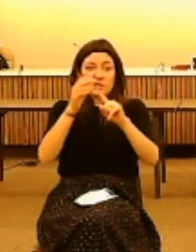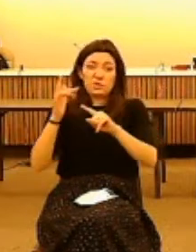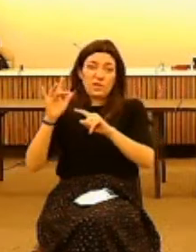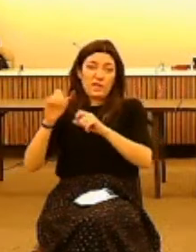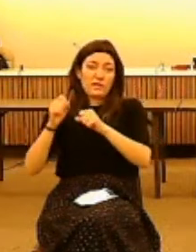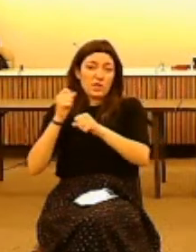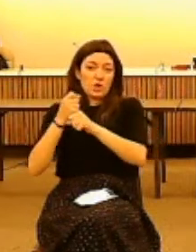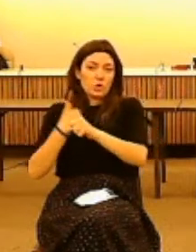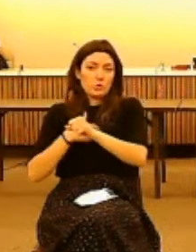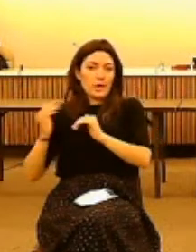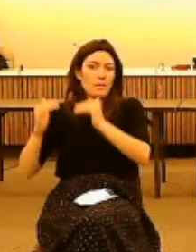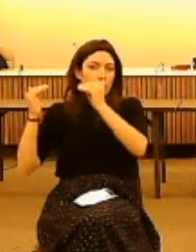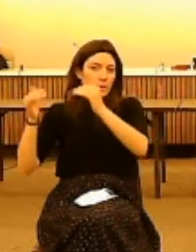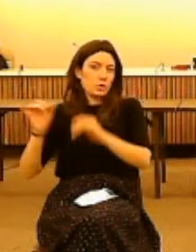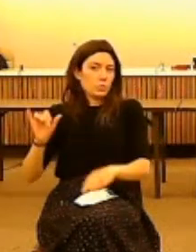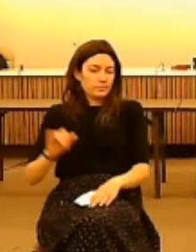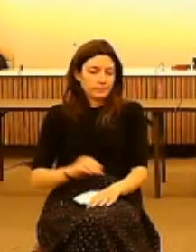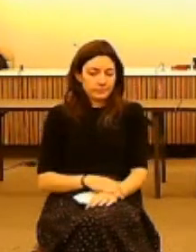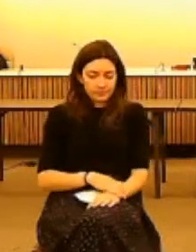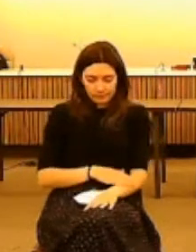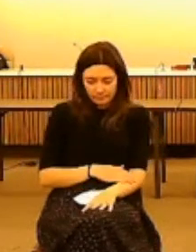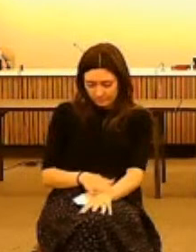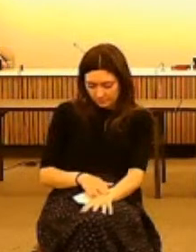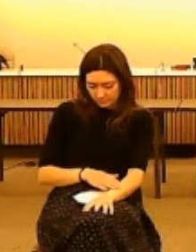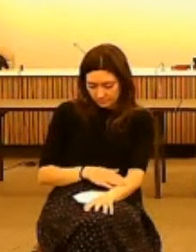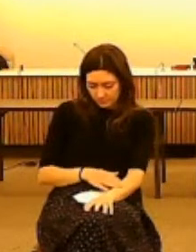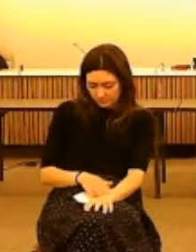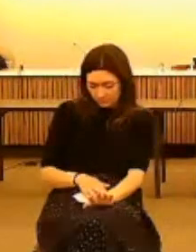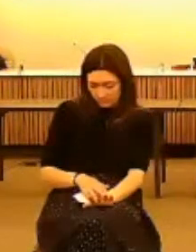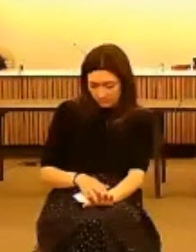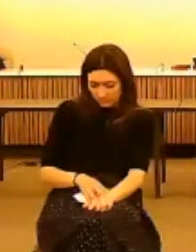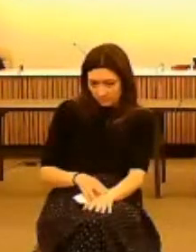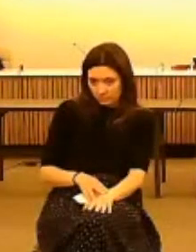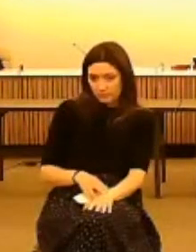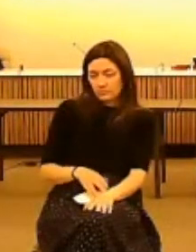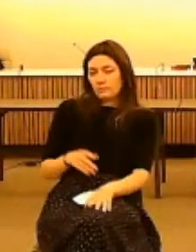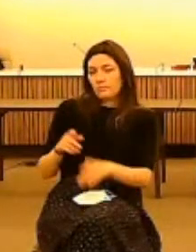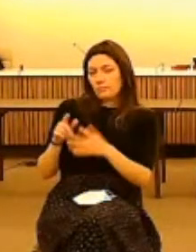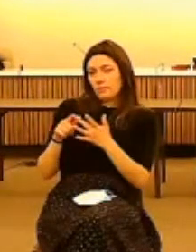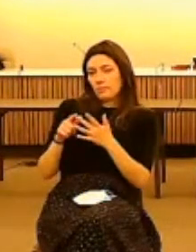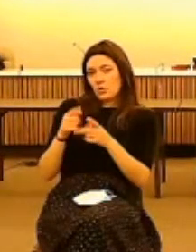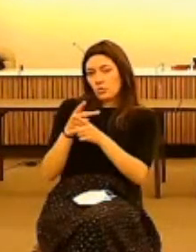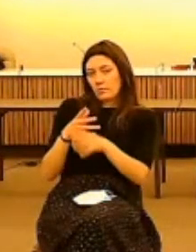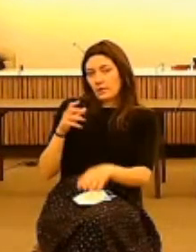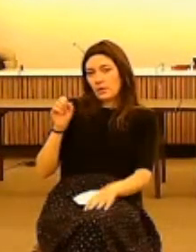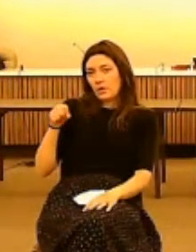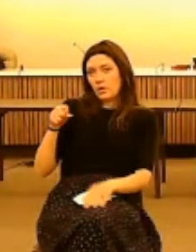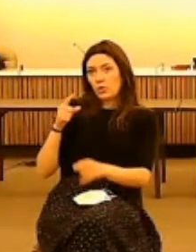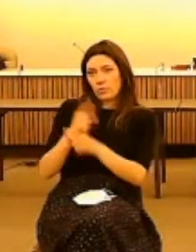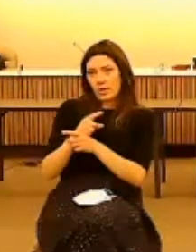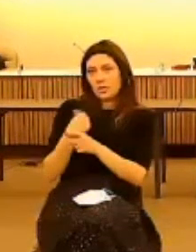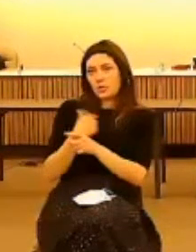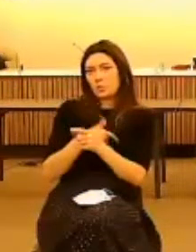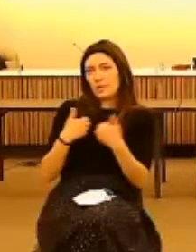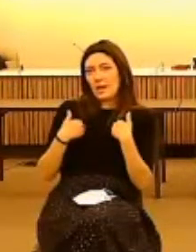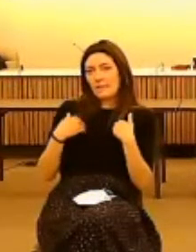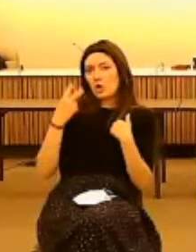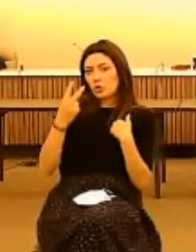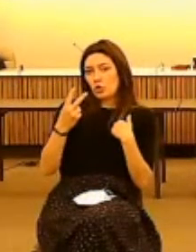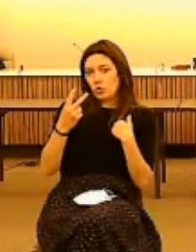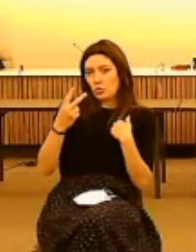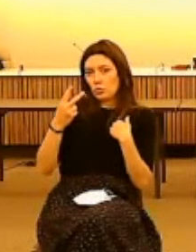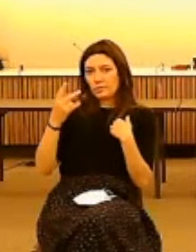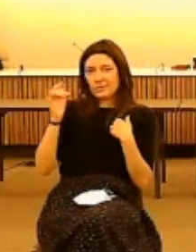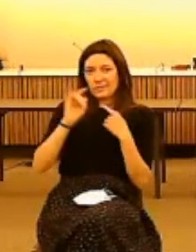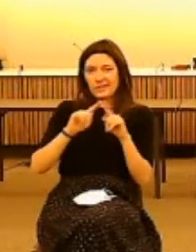for the trucks. Yeah, so basically we are reserving, we have antennas at two different levels. We're reserving